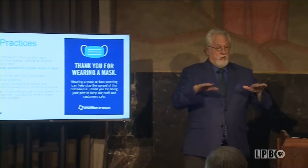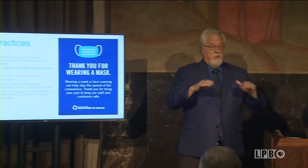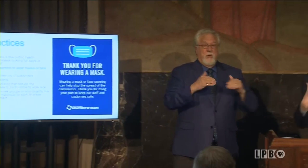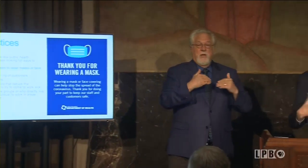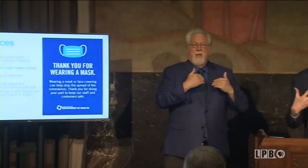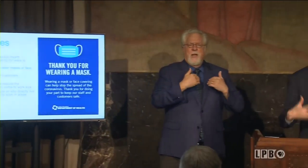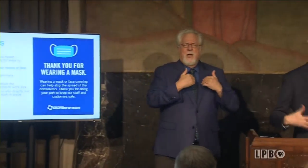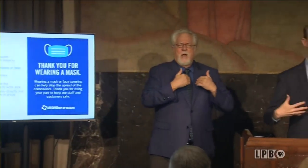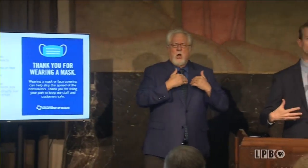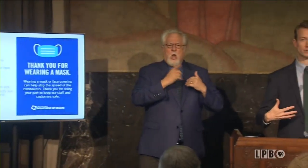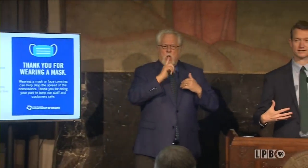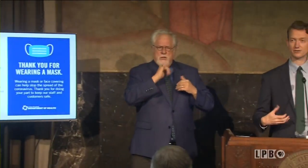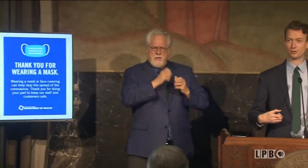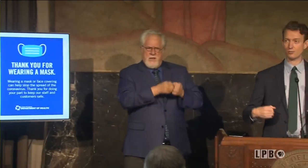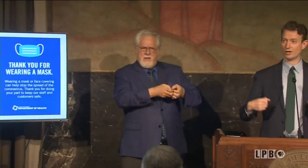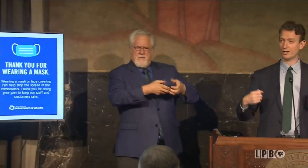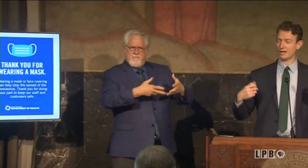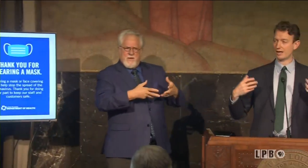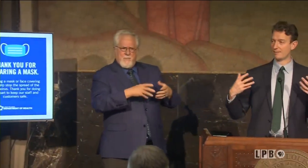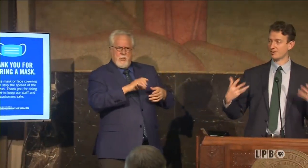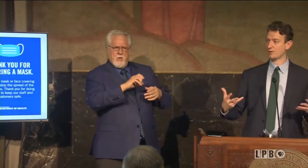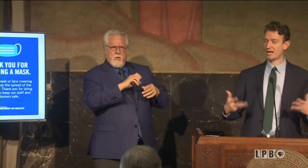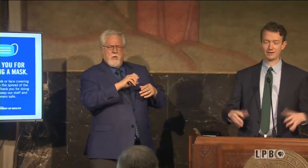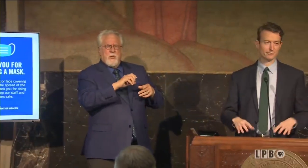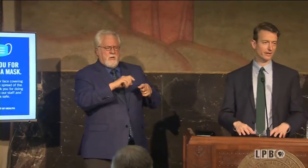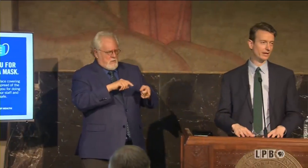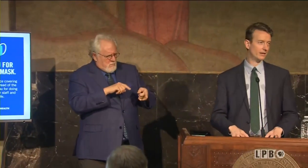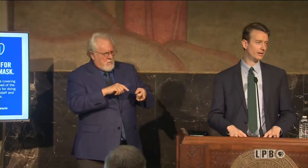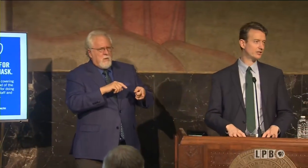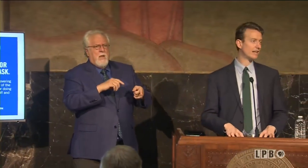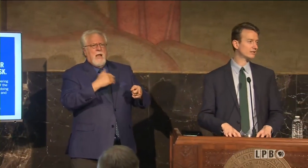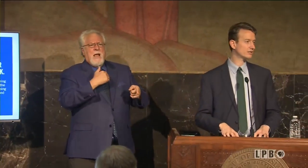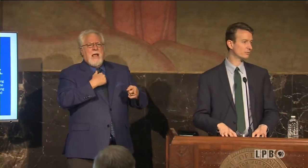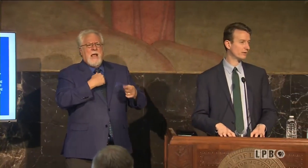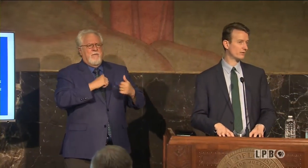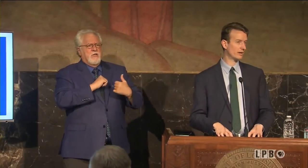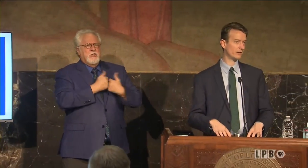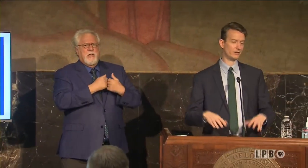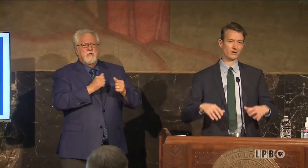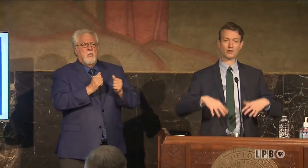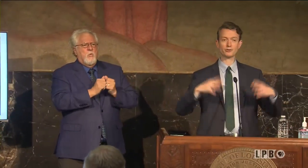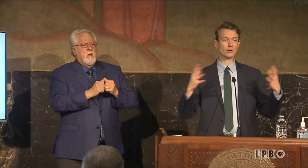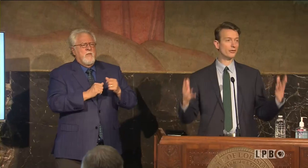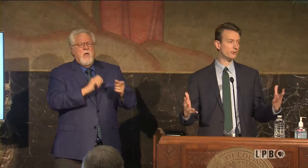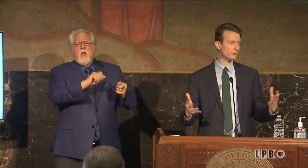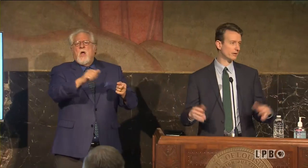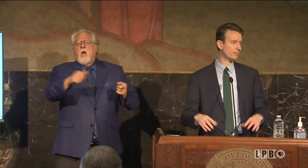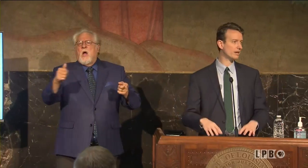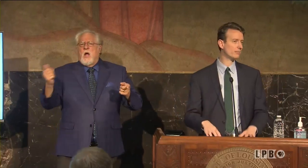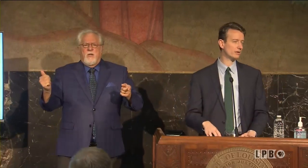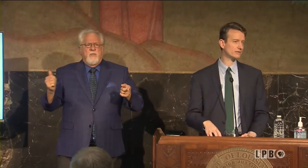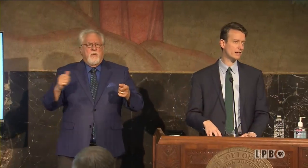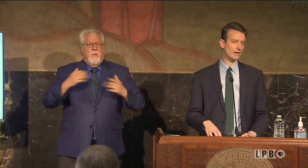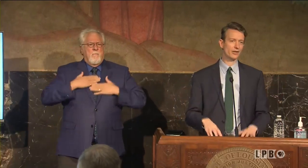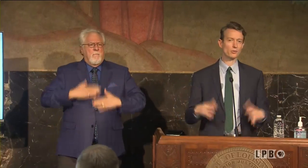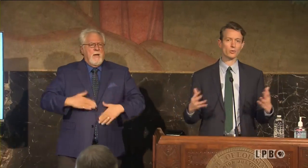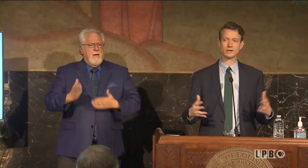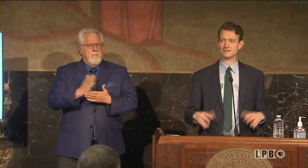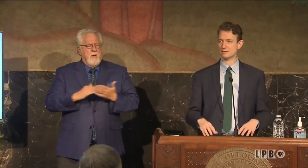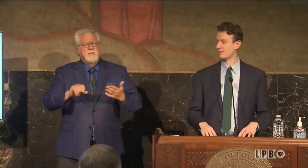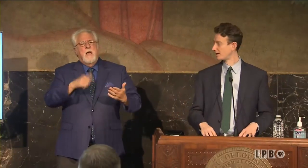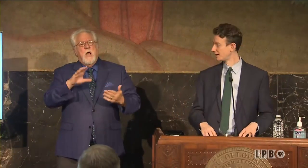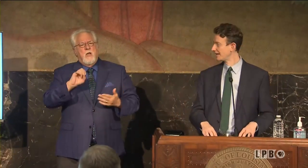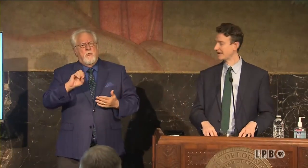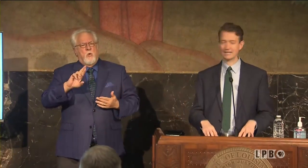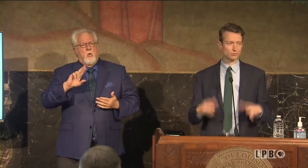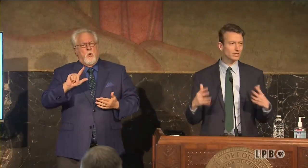sometimes what looks like an inflammatory syndrome, where we have challenges with other body parts, other